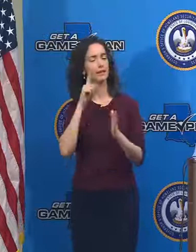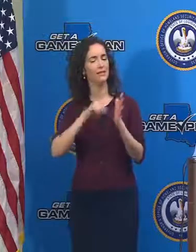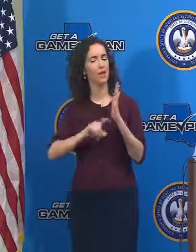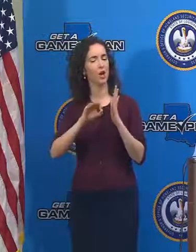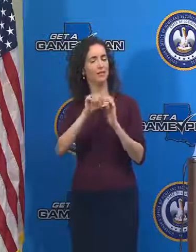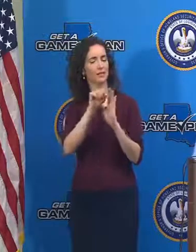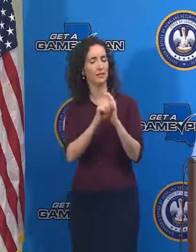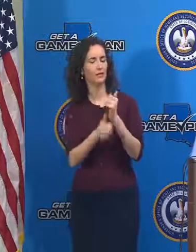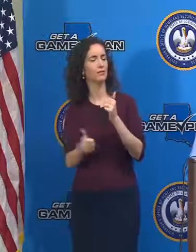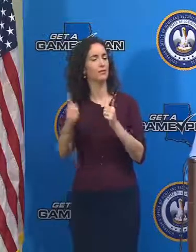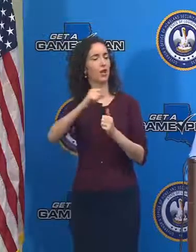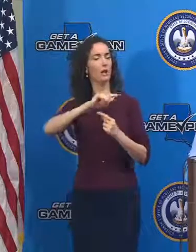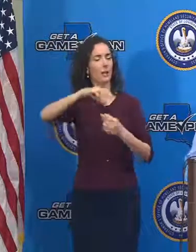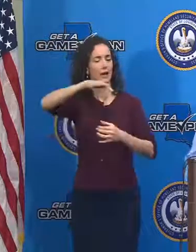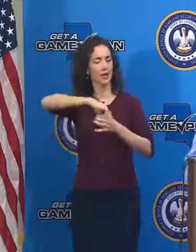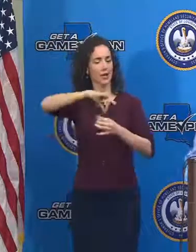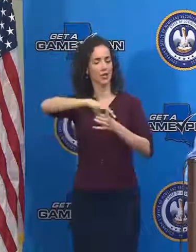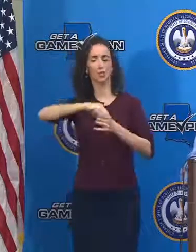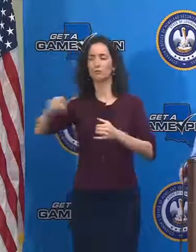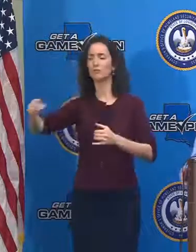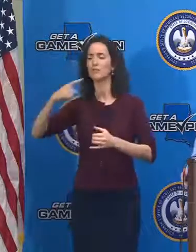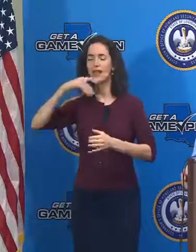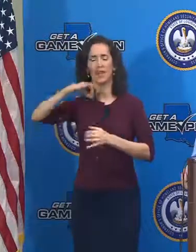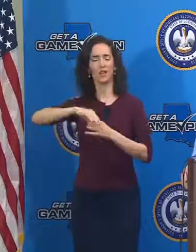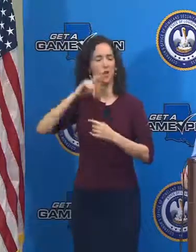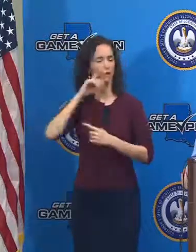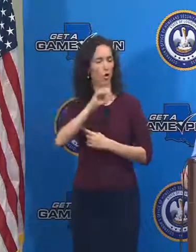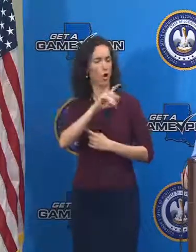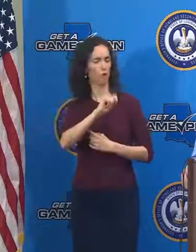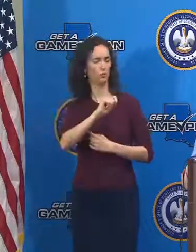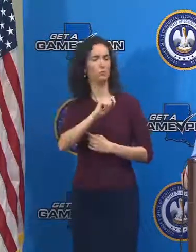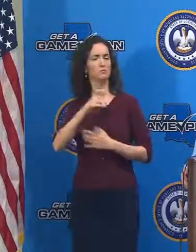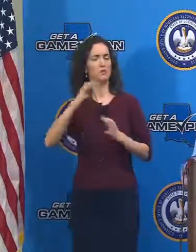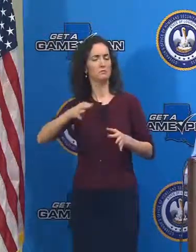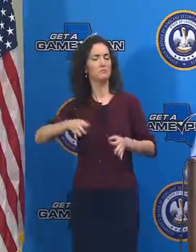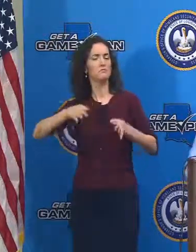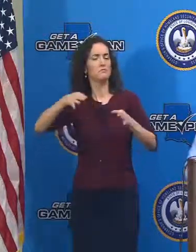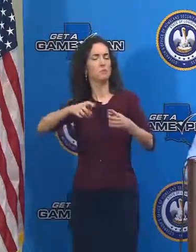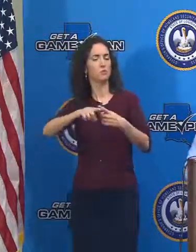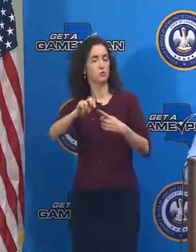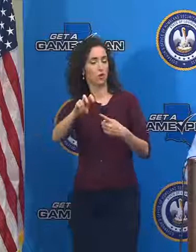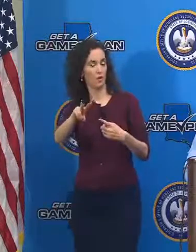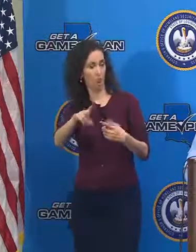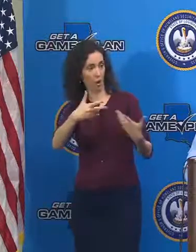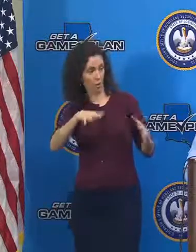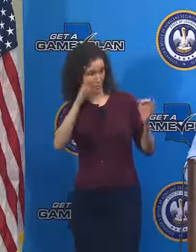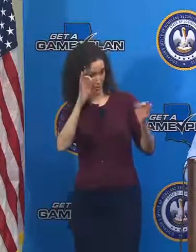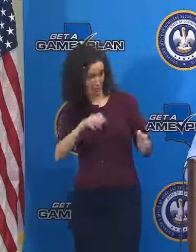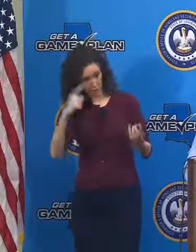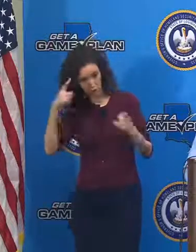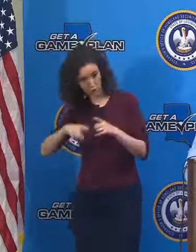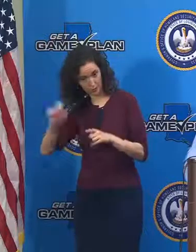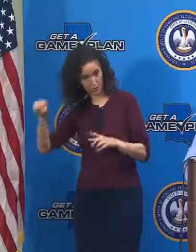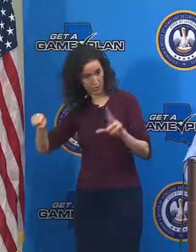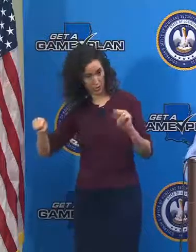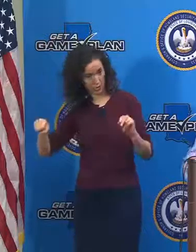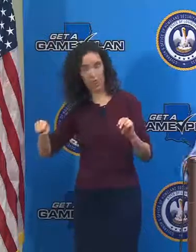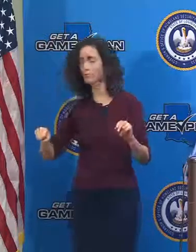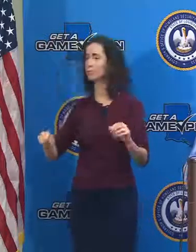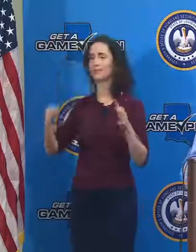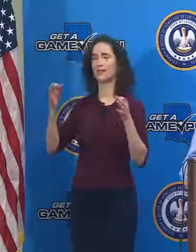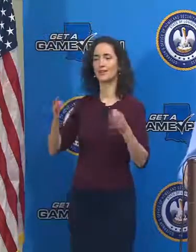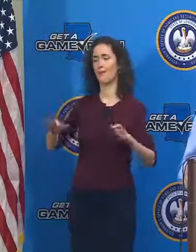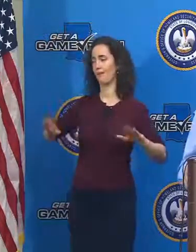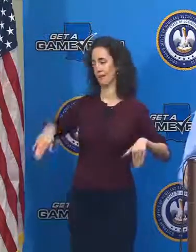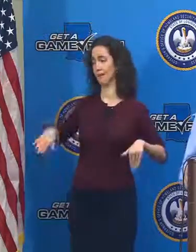the October election into November instead. Have you decided if you're going to agree to that? I have not. So we did